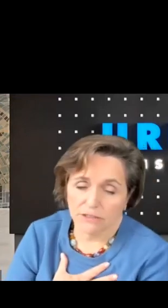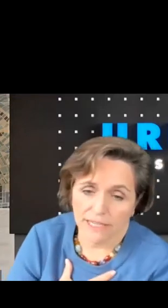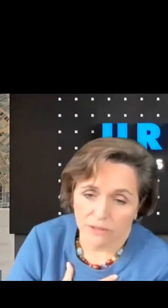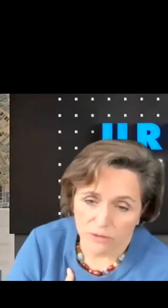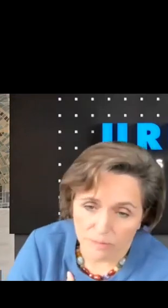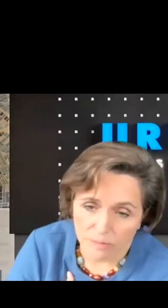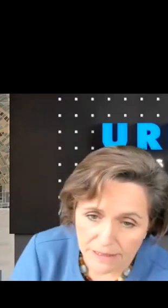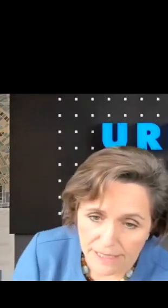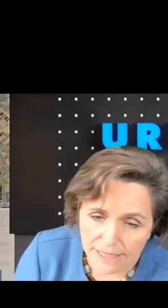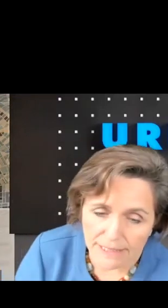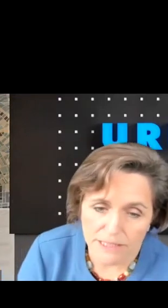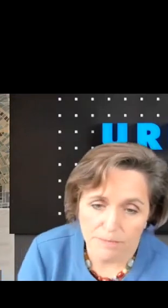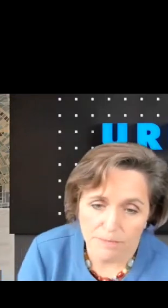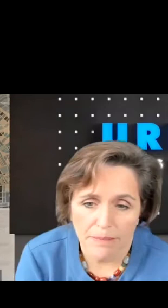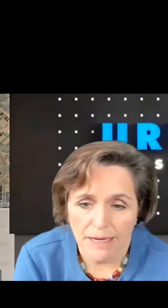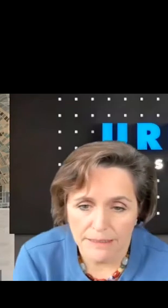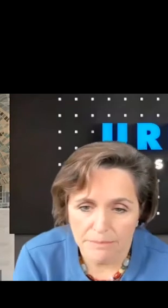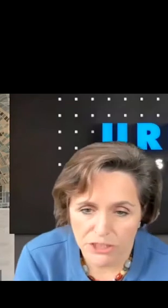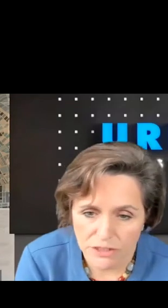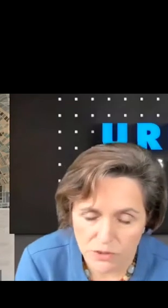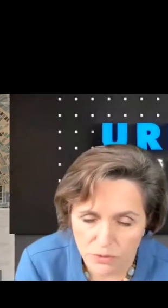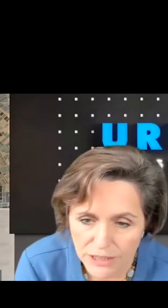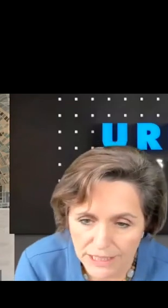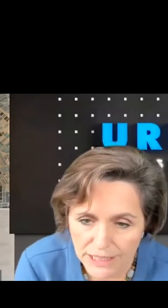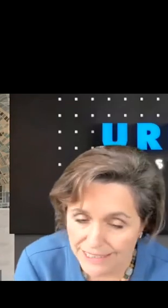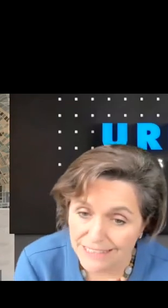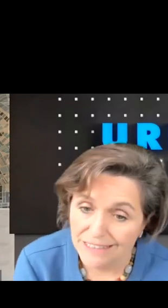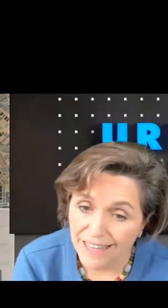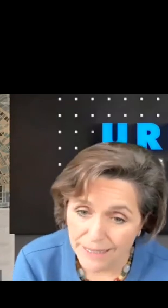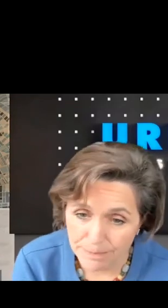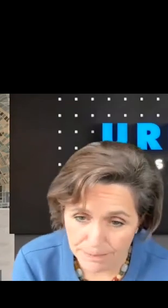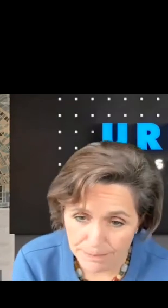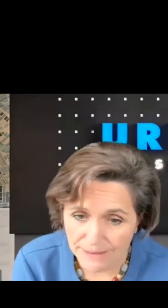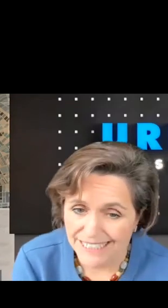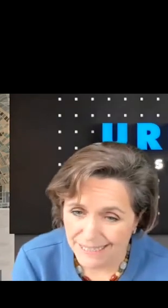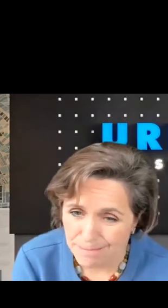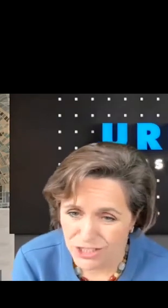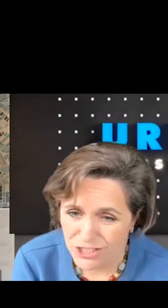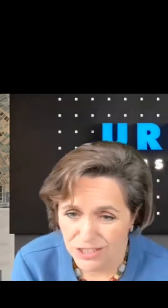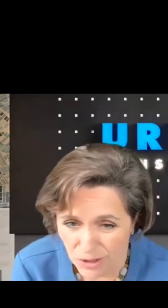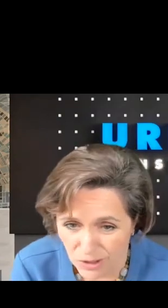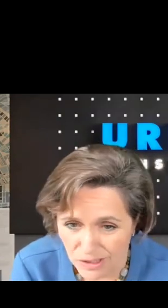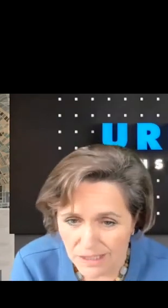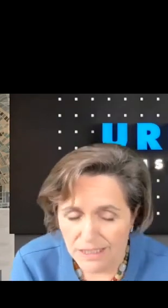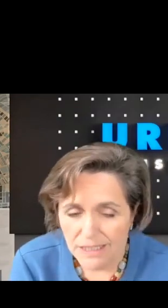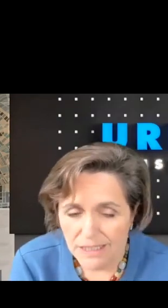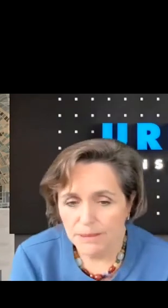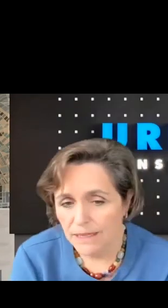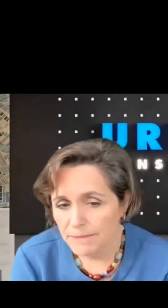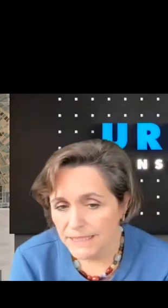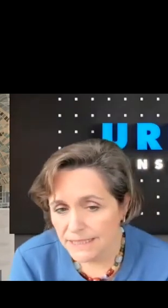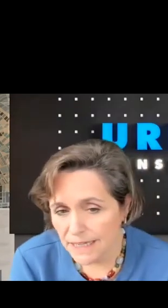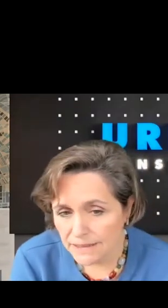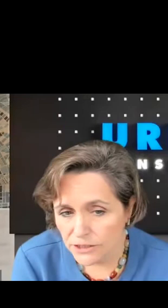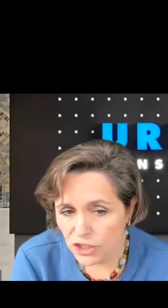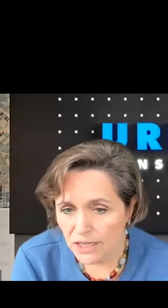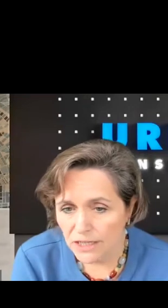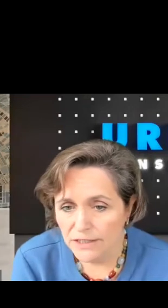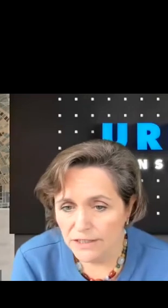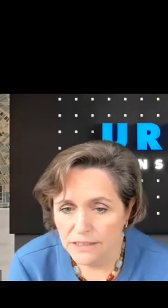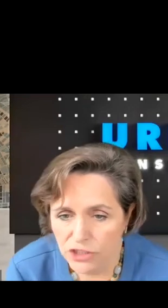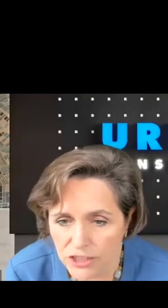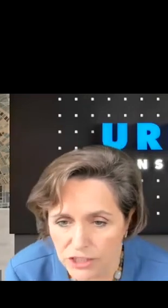team here at Urban that has been behind much of this work. And it's a lot of people, and I can't mention them all. But let me